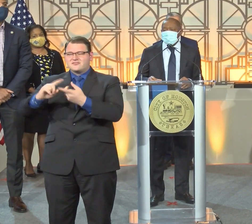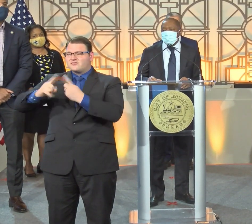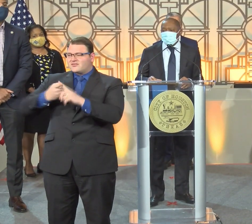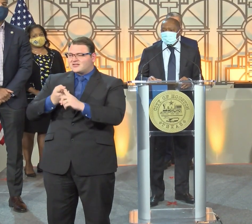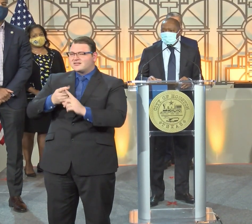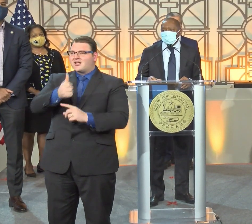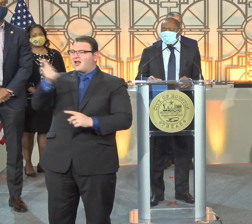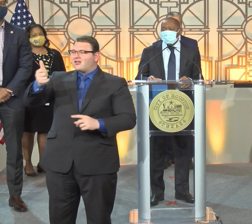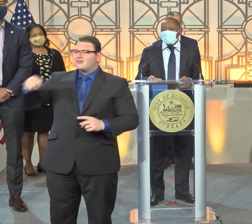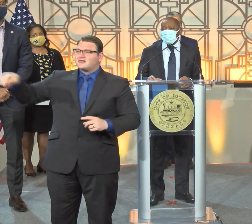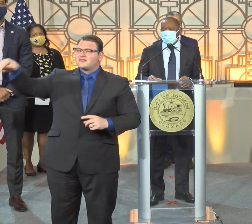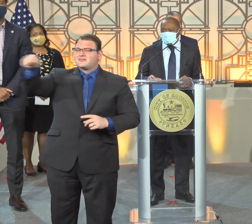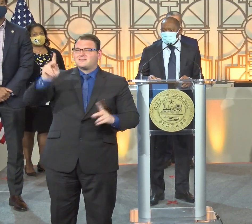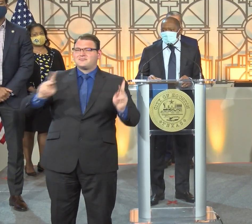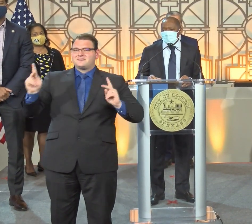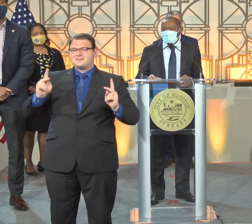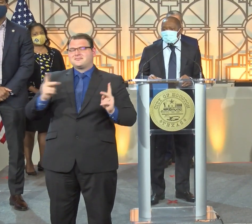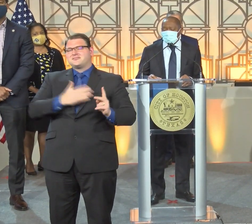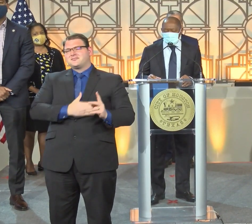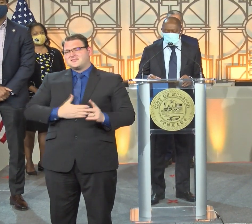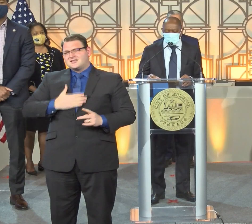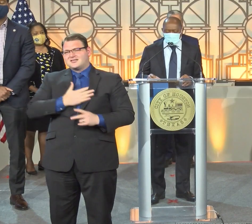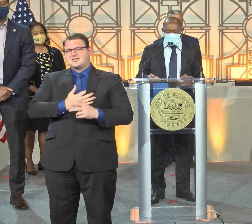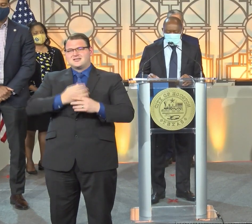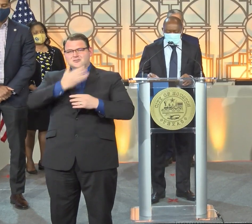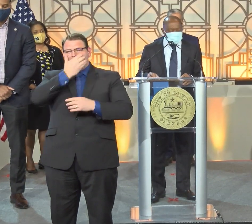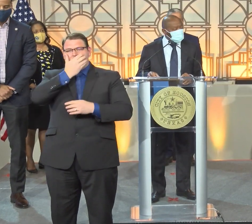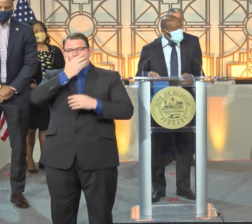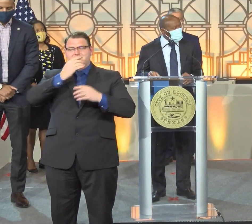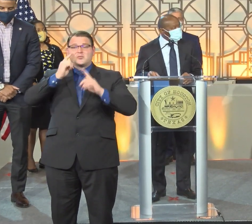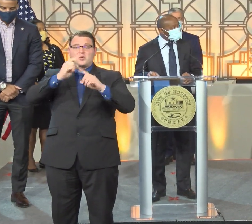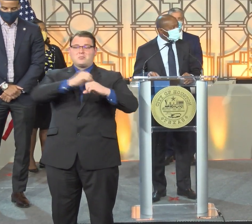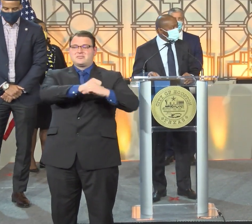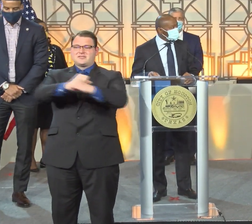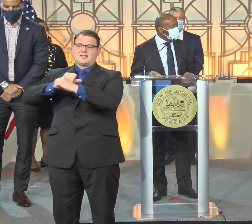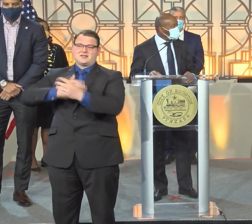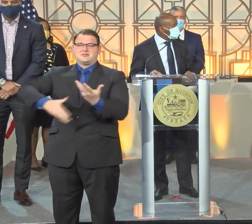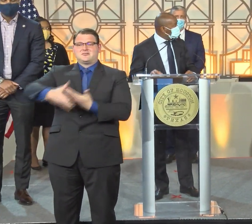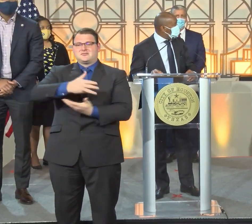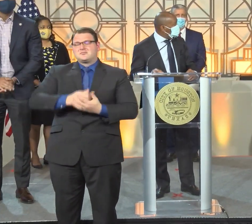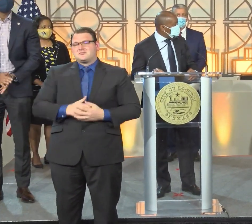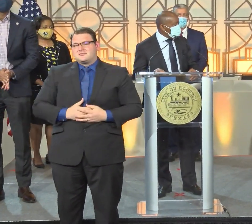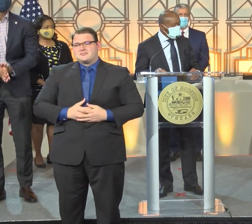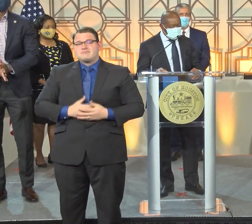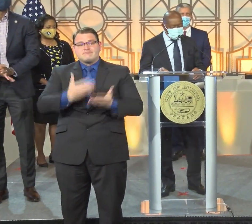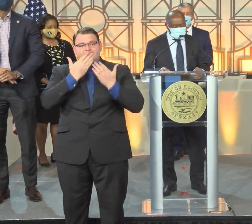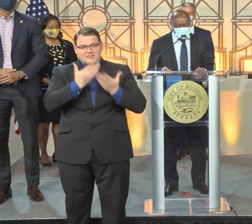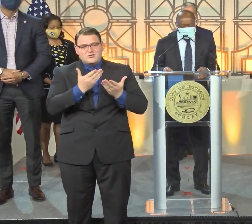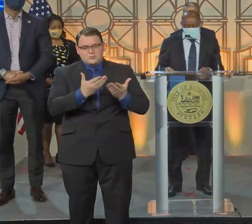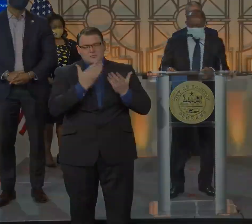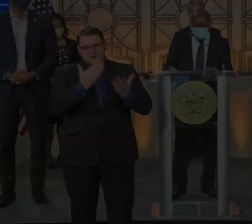that there are some things that we can do to protect one another. So thank you so very much. Thank you, Gayle. Thank you. Thank you, Nia.